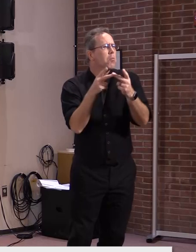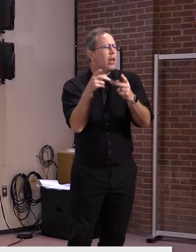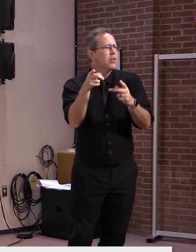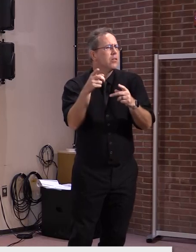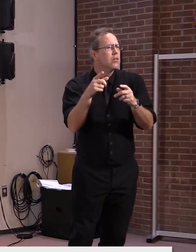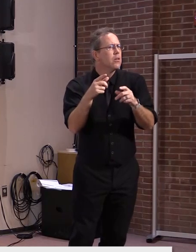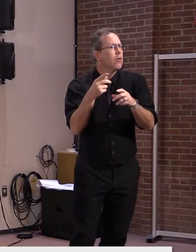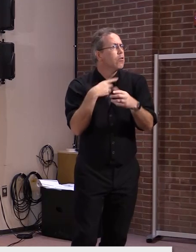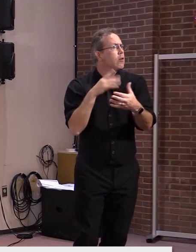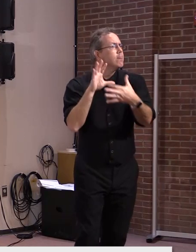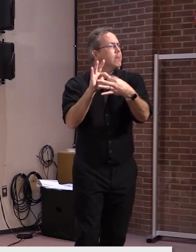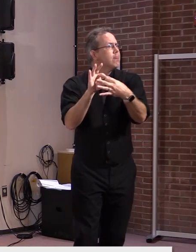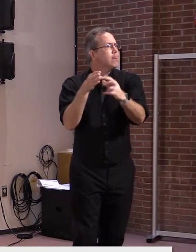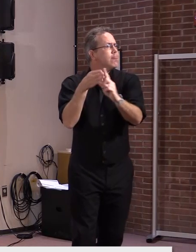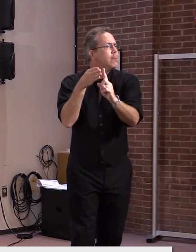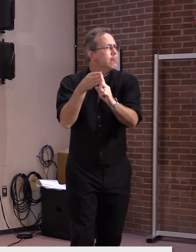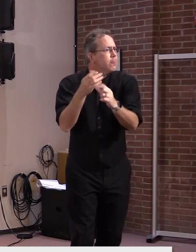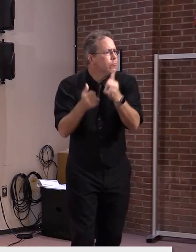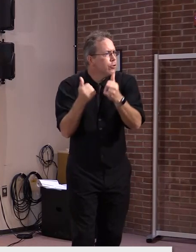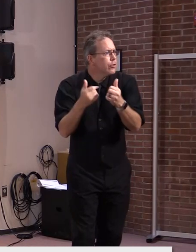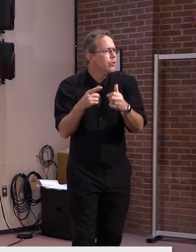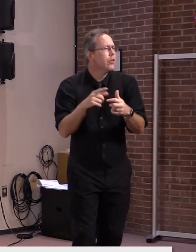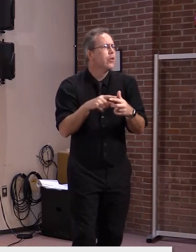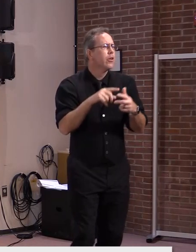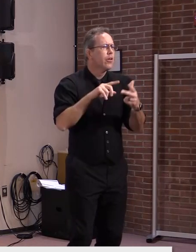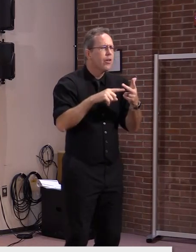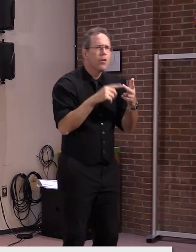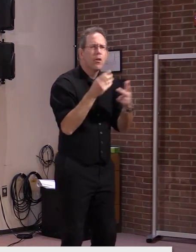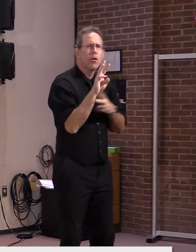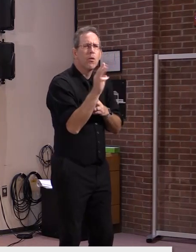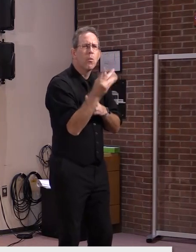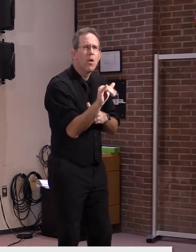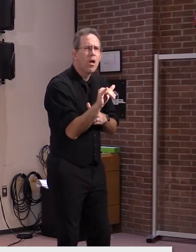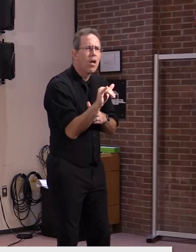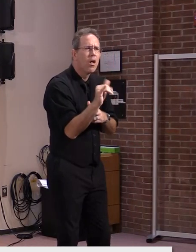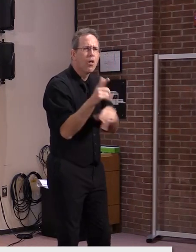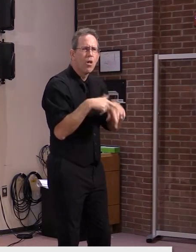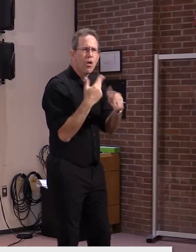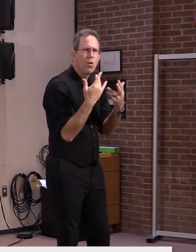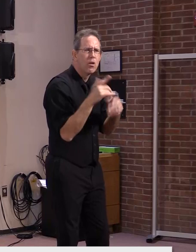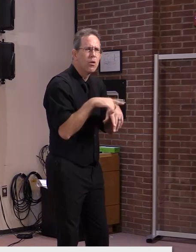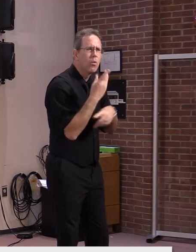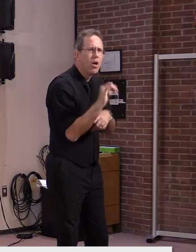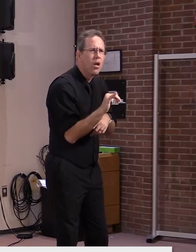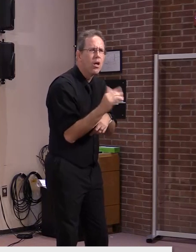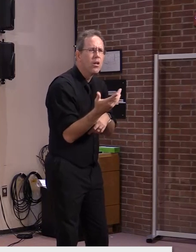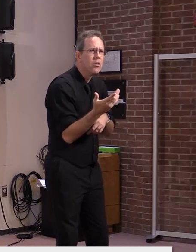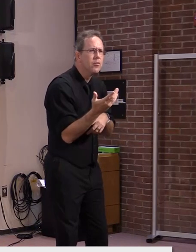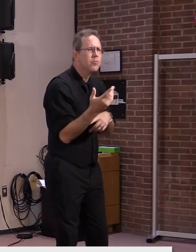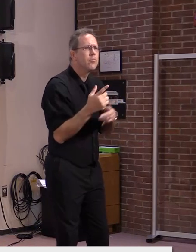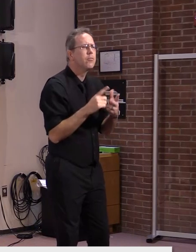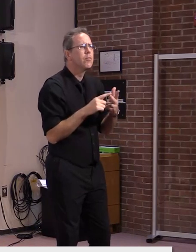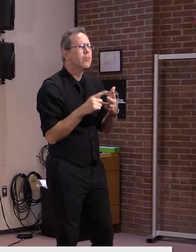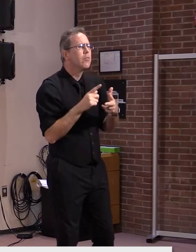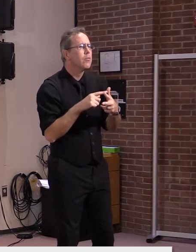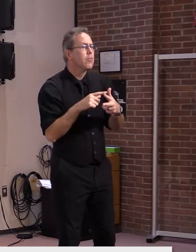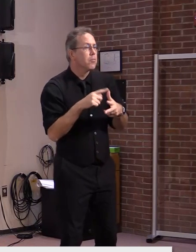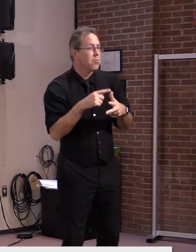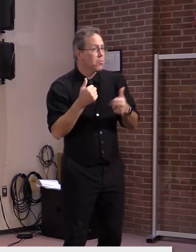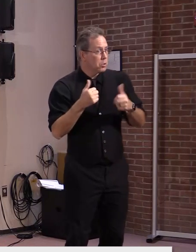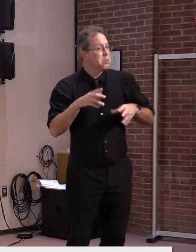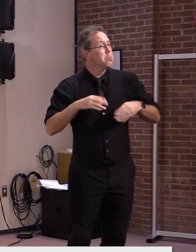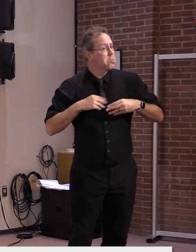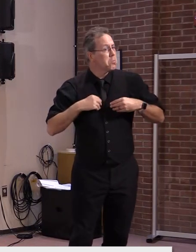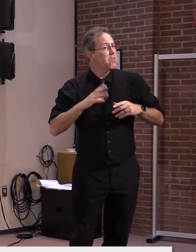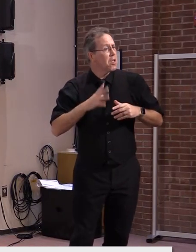those are three fundamental questions that I want to see out of this investigation. And when you see those, then you can come up with recommendations